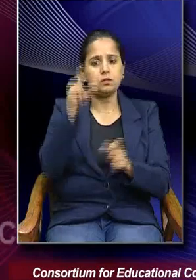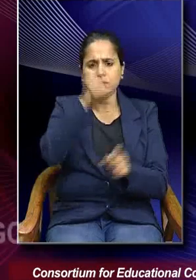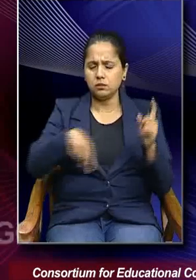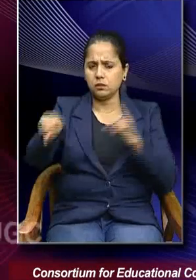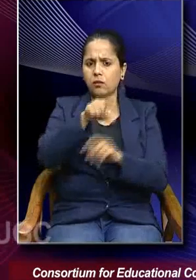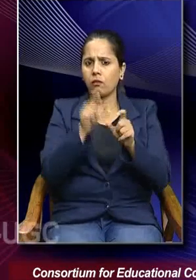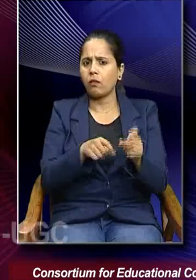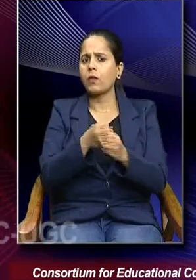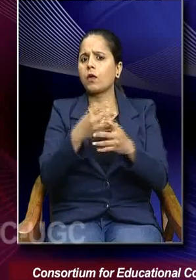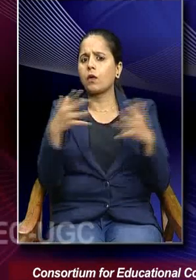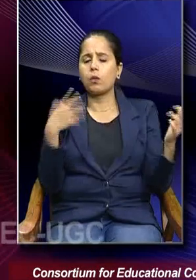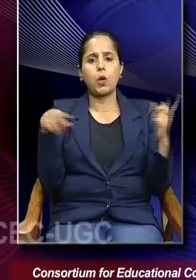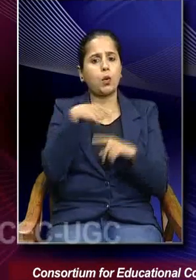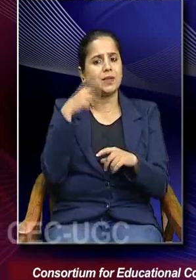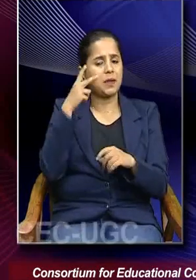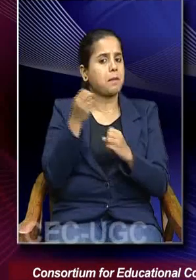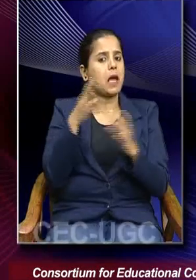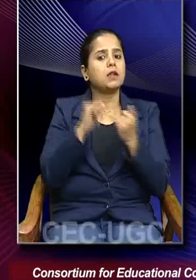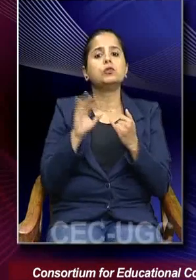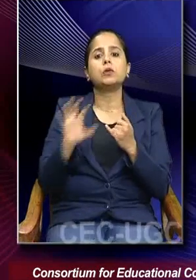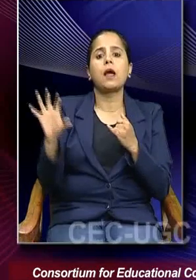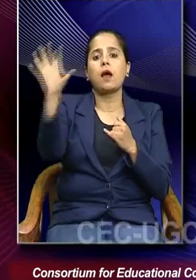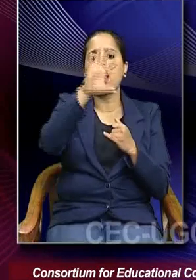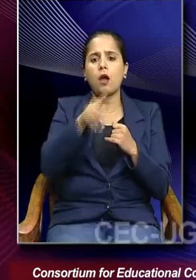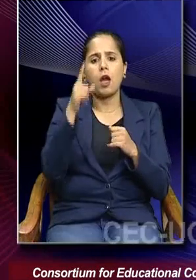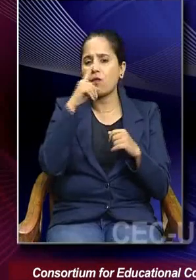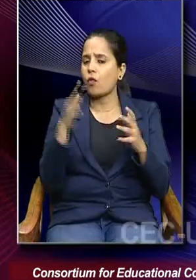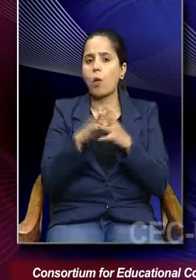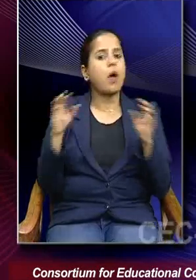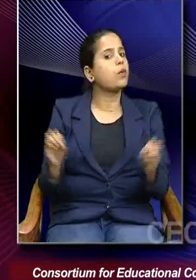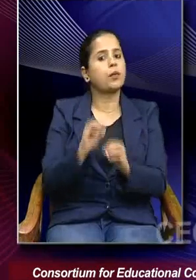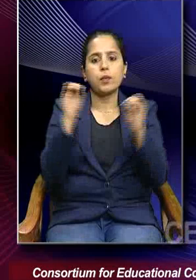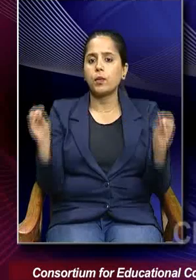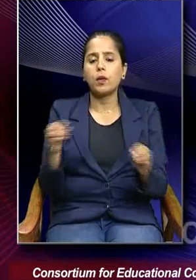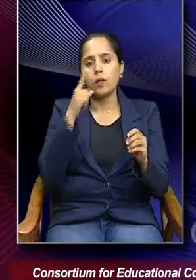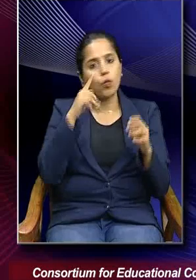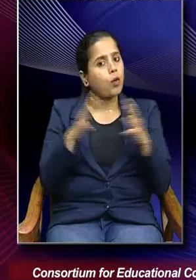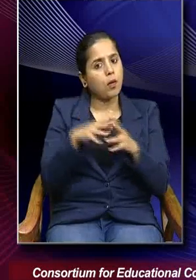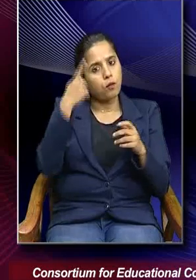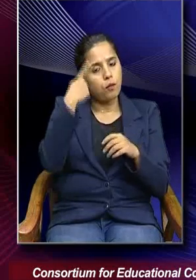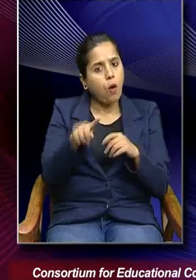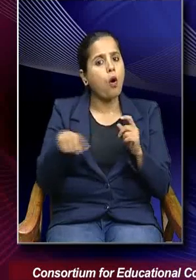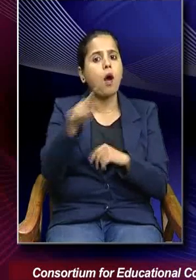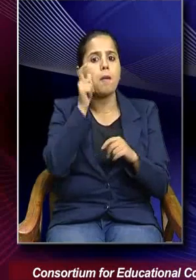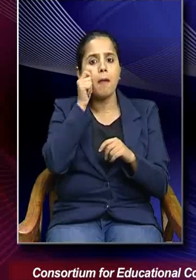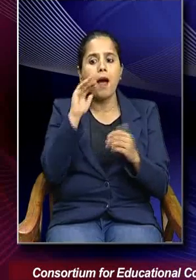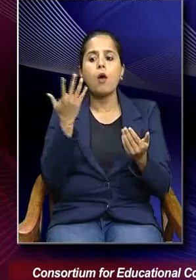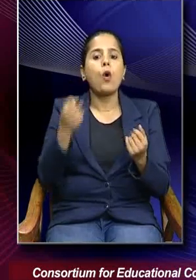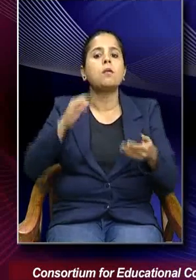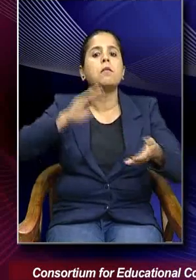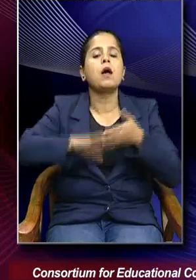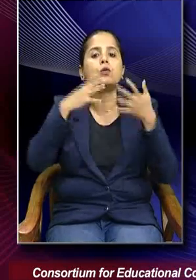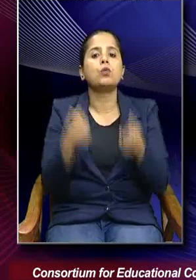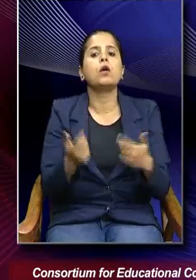population, where we see in many states there are no women. There are no women for the boys or men to marry. So,